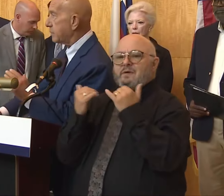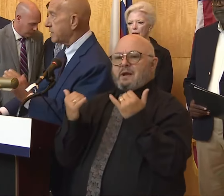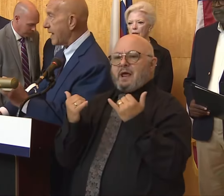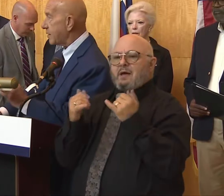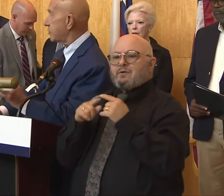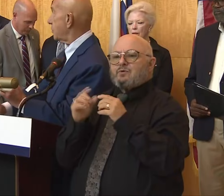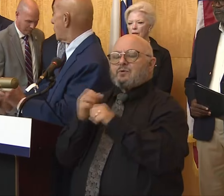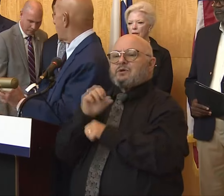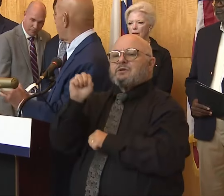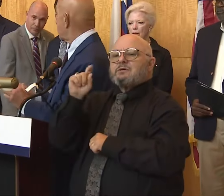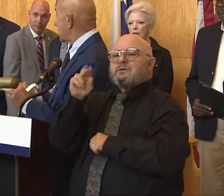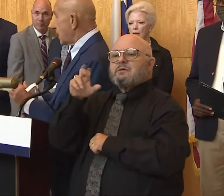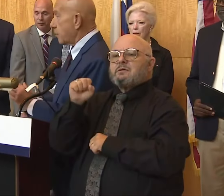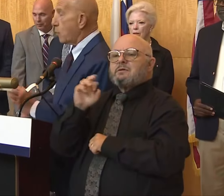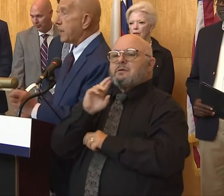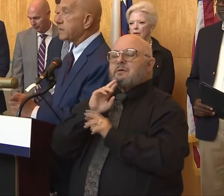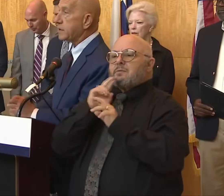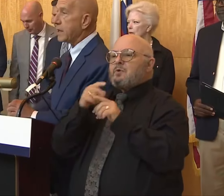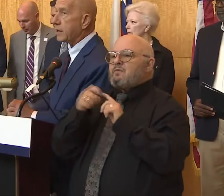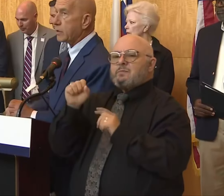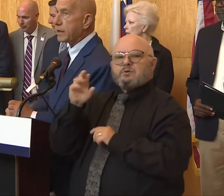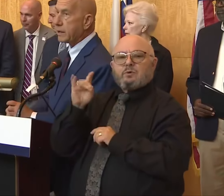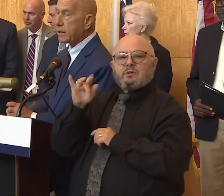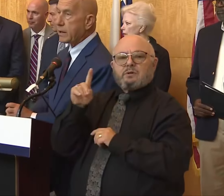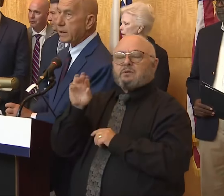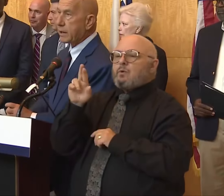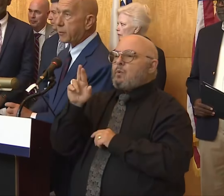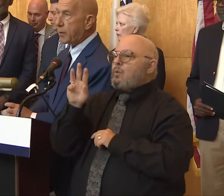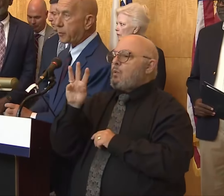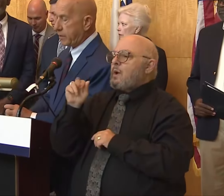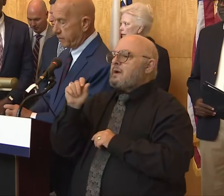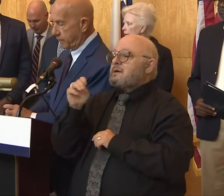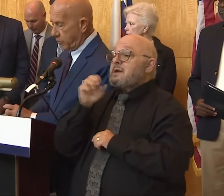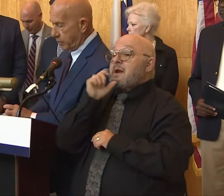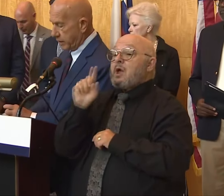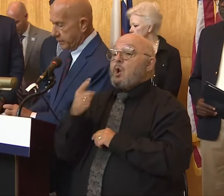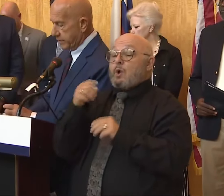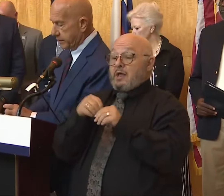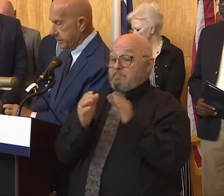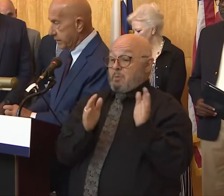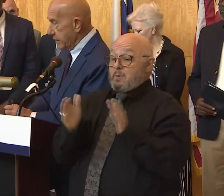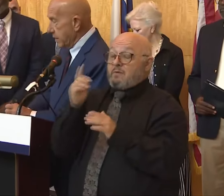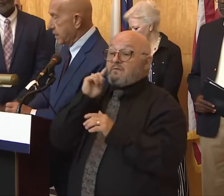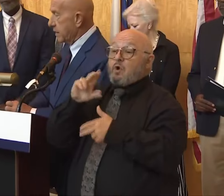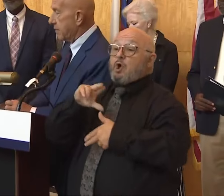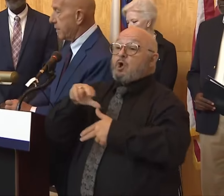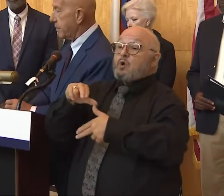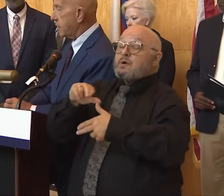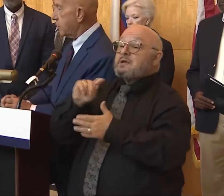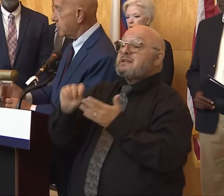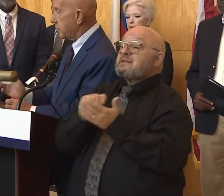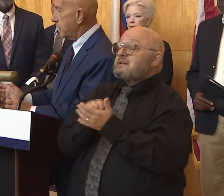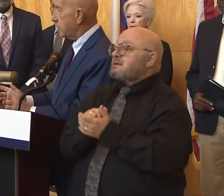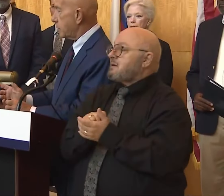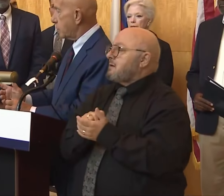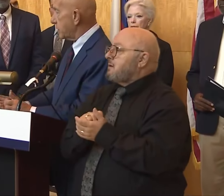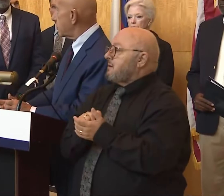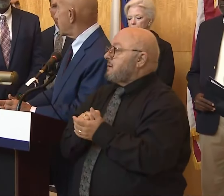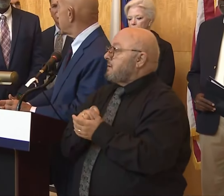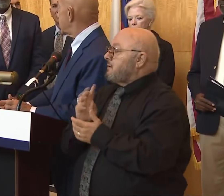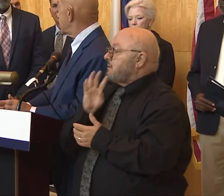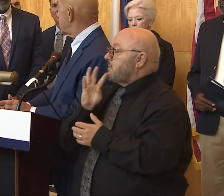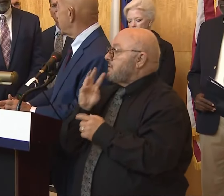get a status report from Solid Waste, not only in preparation for hurricane season. I think you would speak to